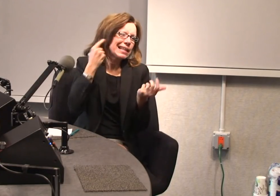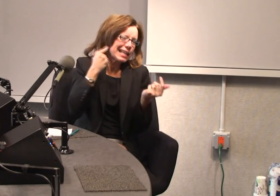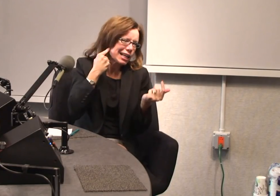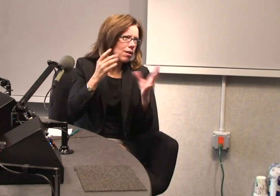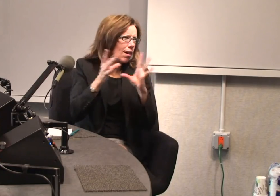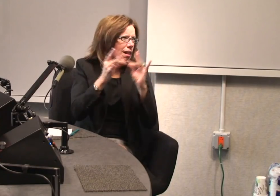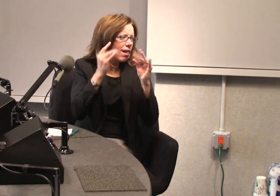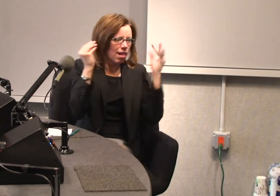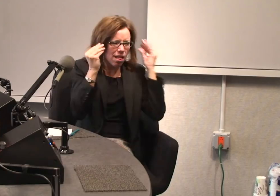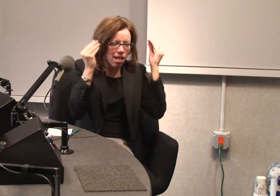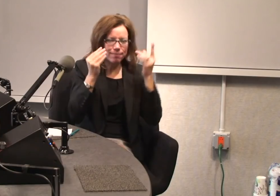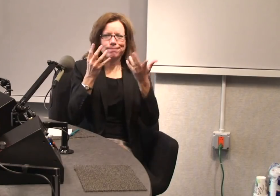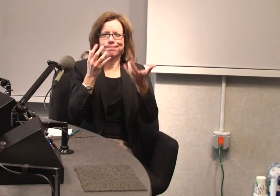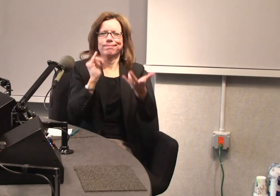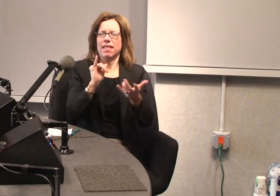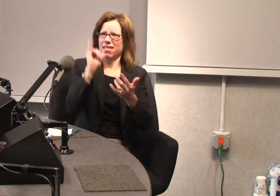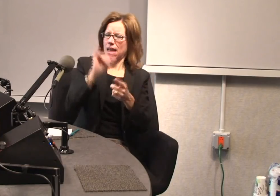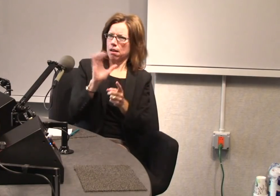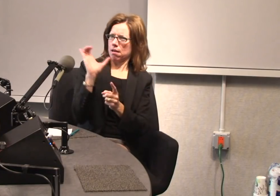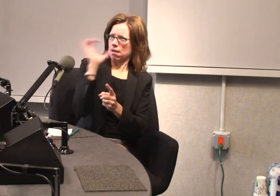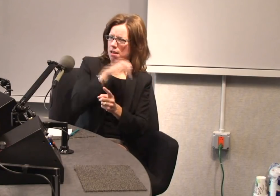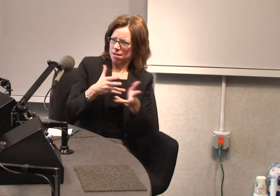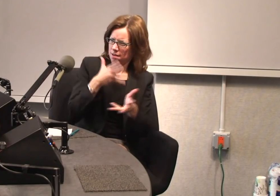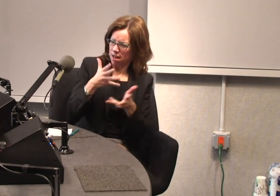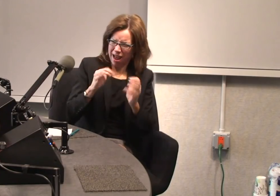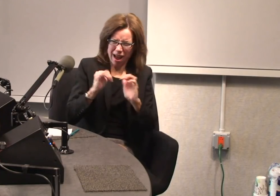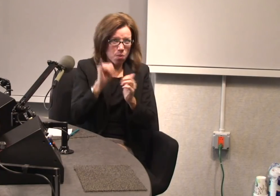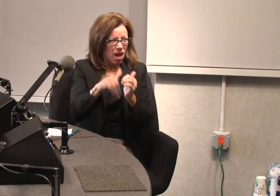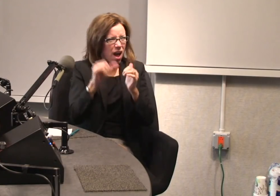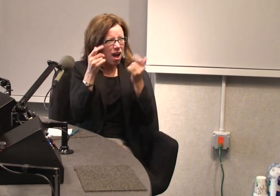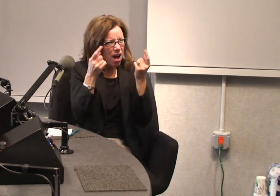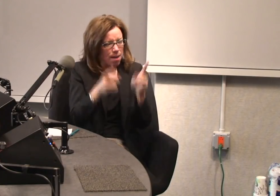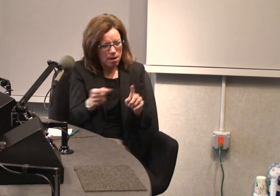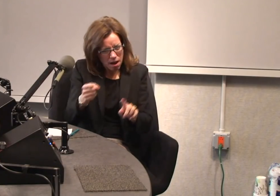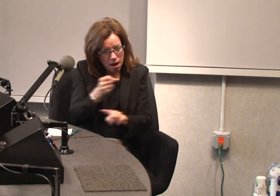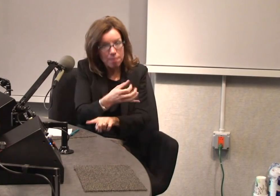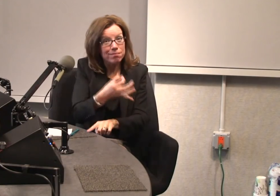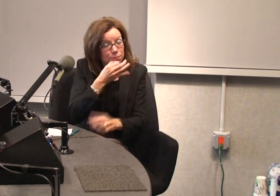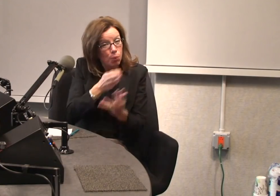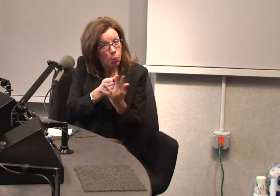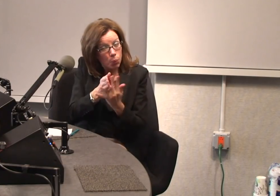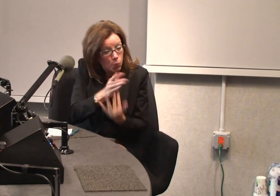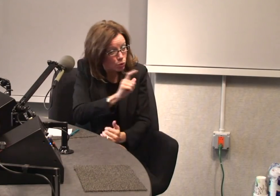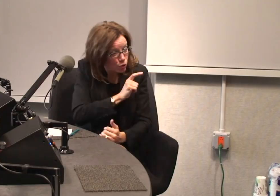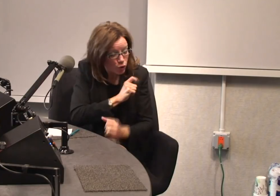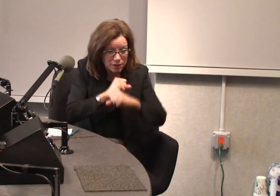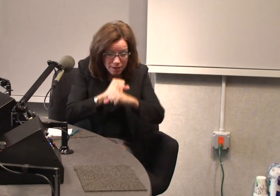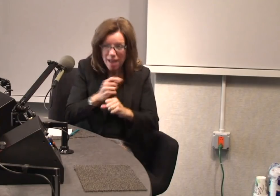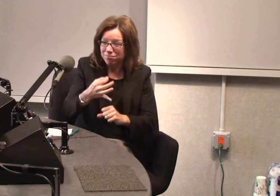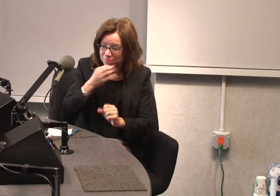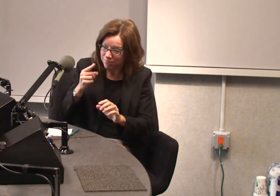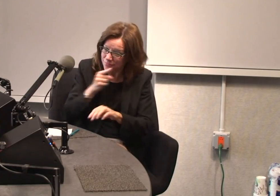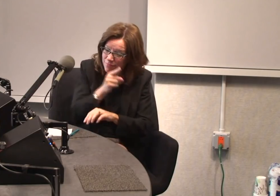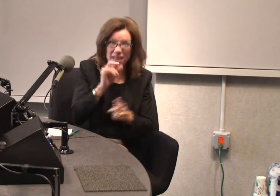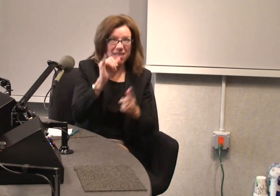concerns about security and how he ended up at center stage at such a momentous event, but it also raises questions about